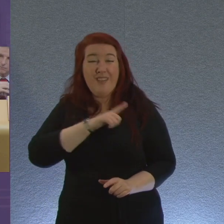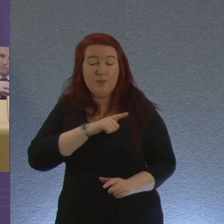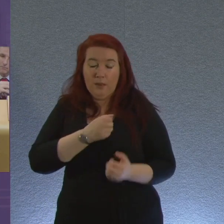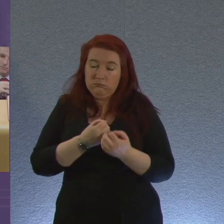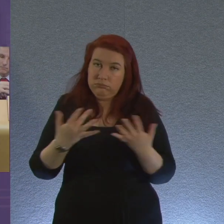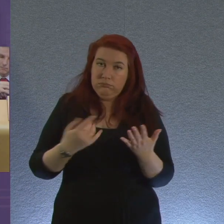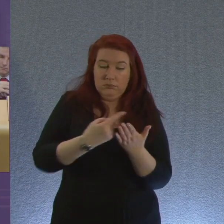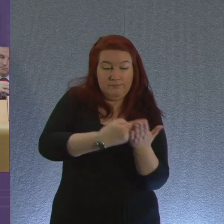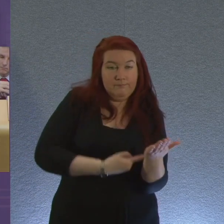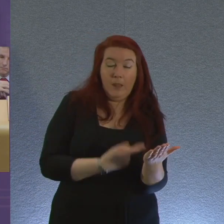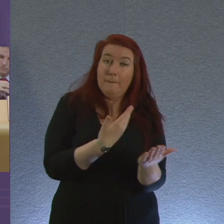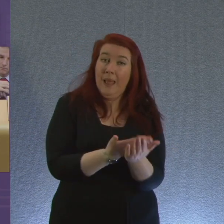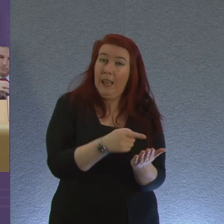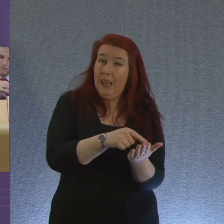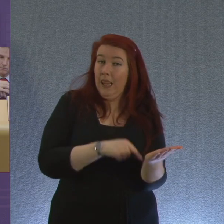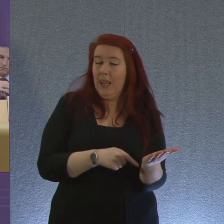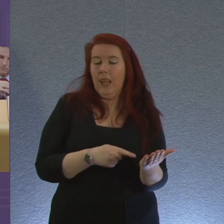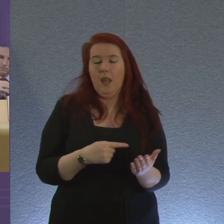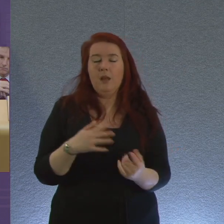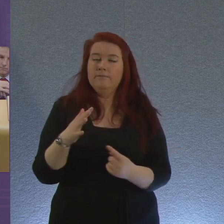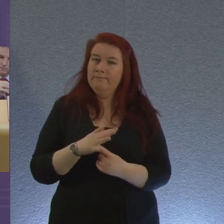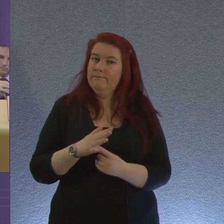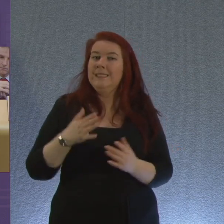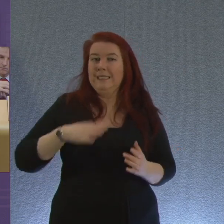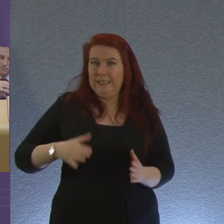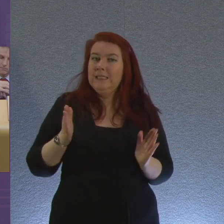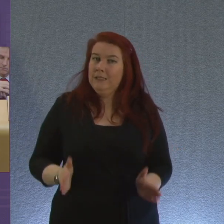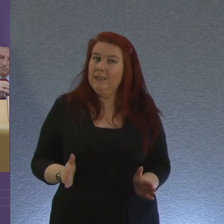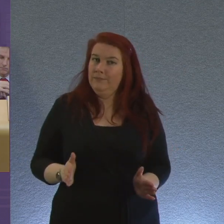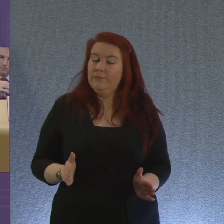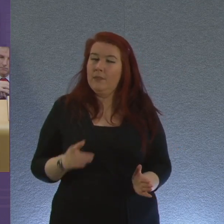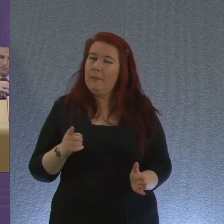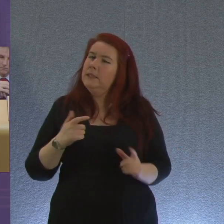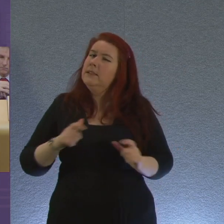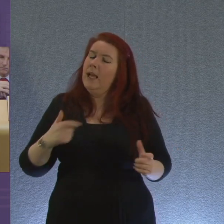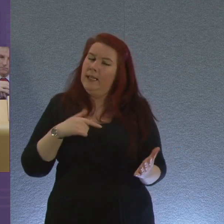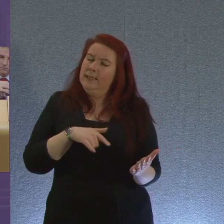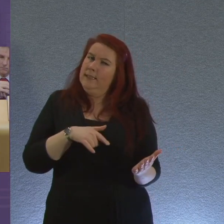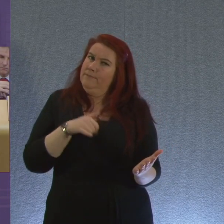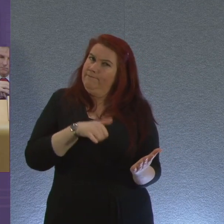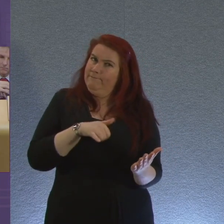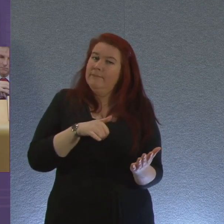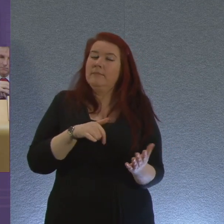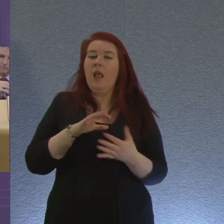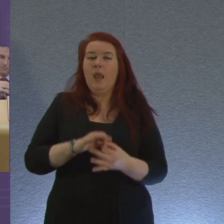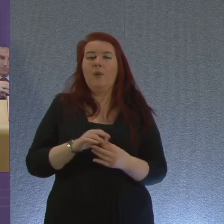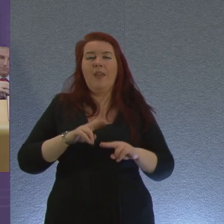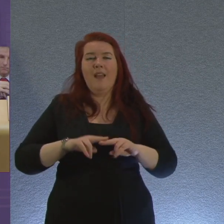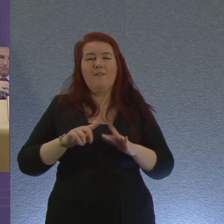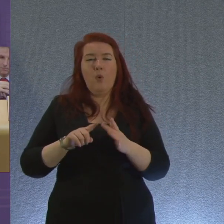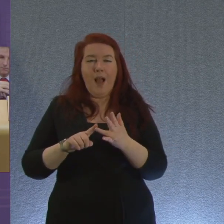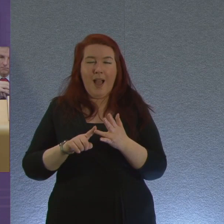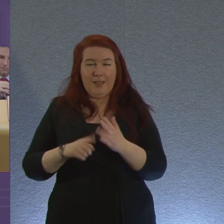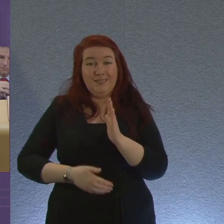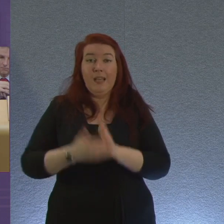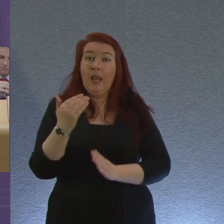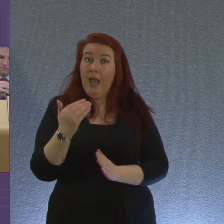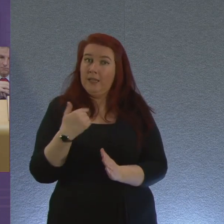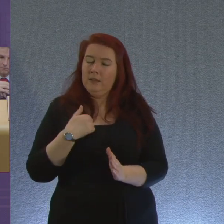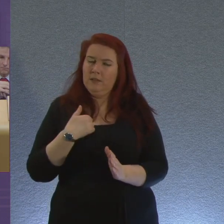provisions in this bill are necessary, but we still harbour some concerns, particularly around FOI deadlines. But above all, we could not